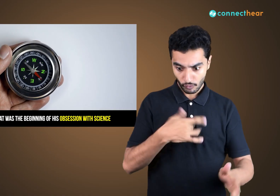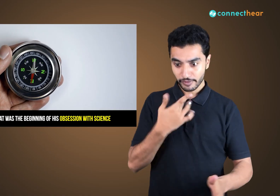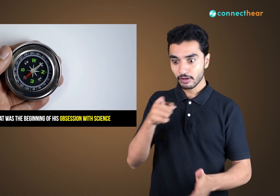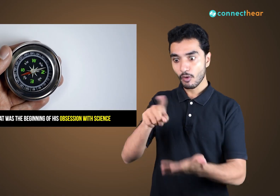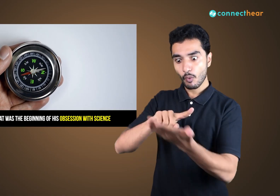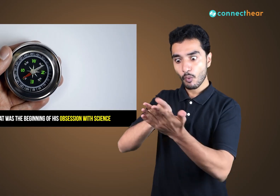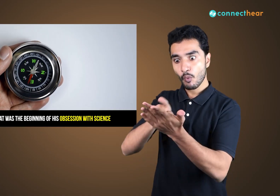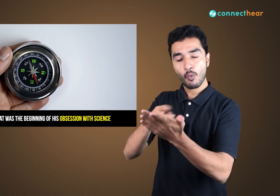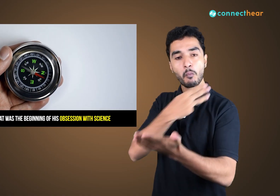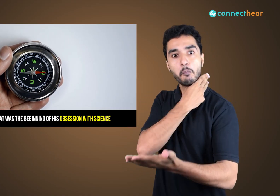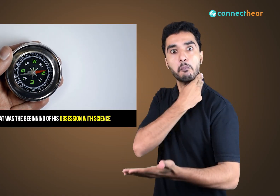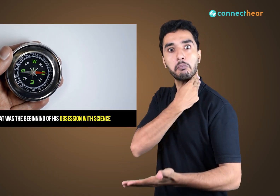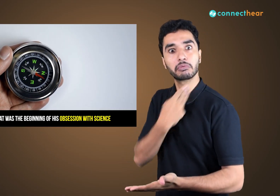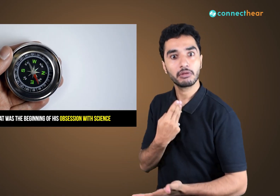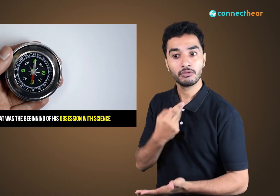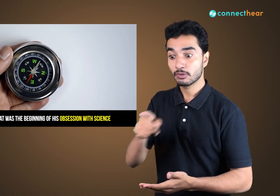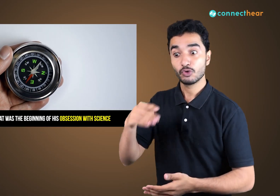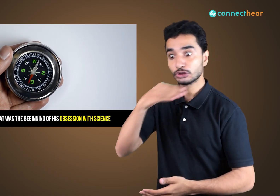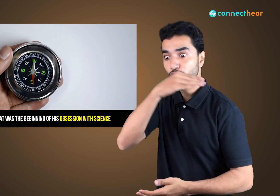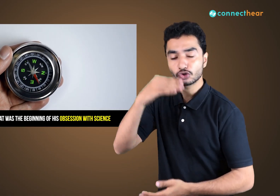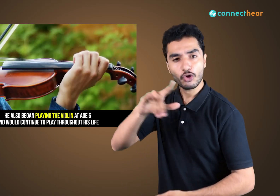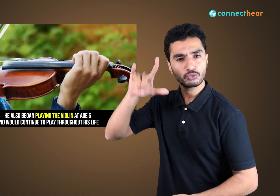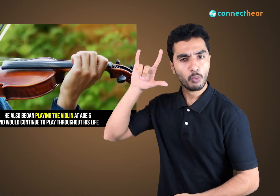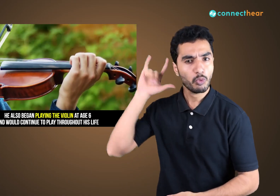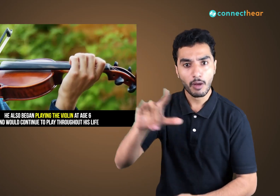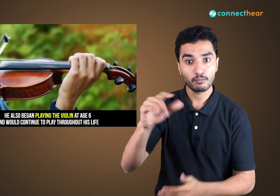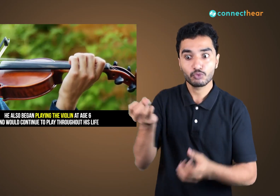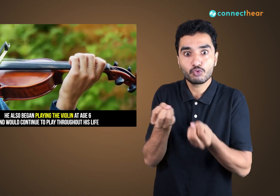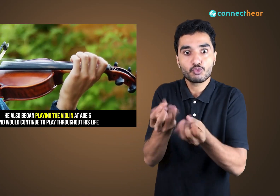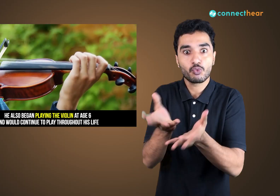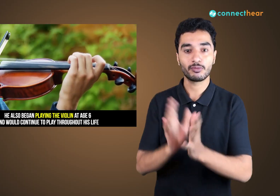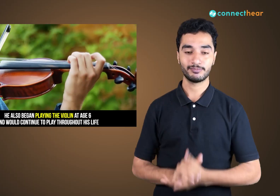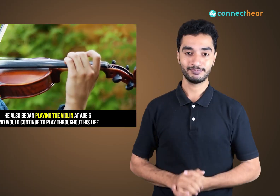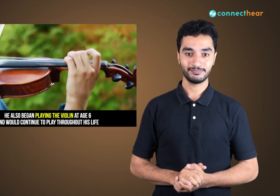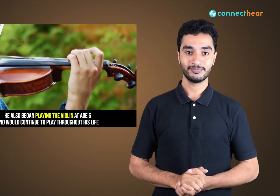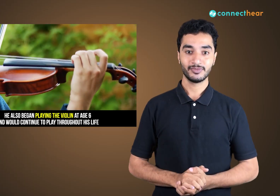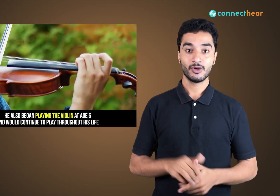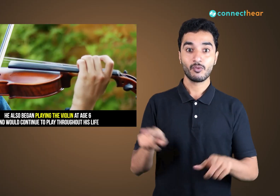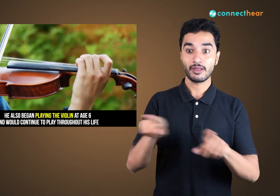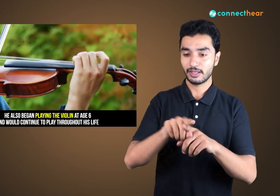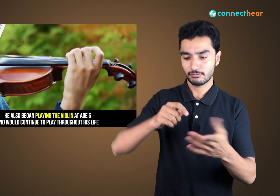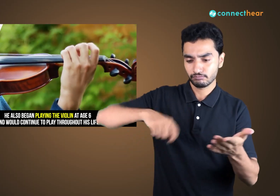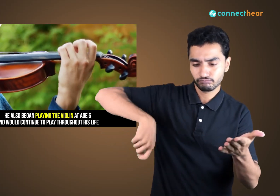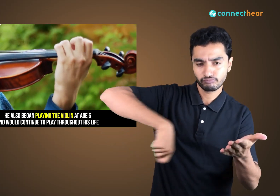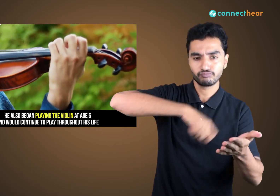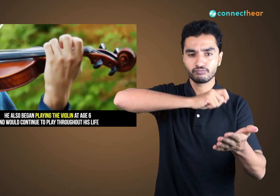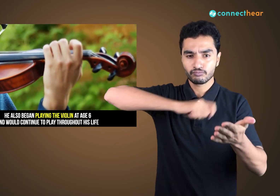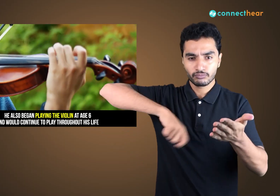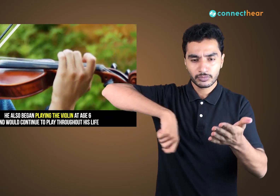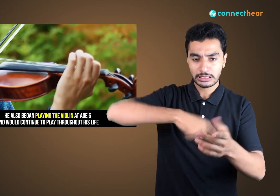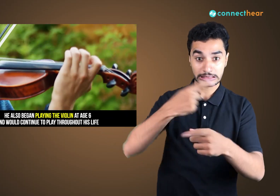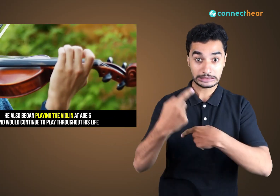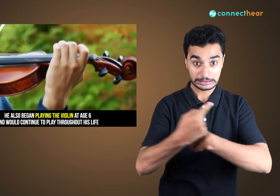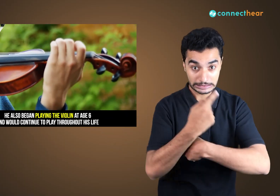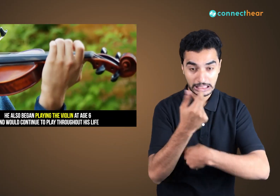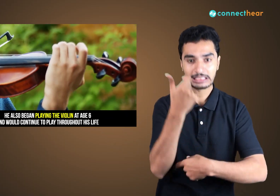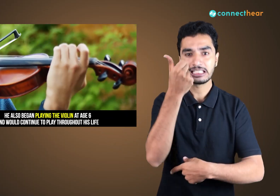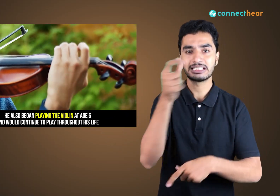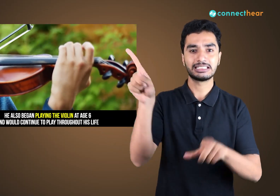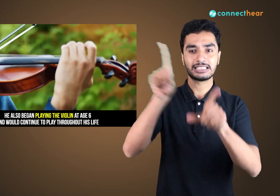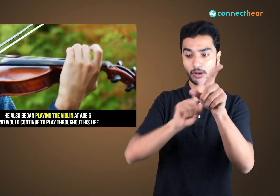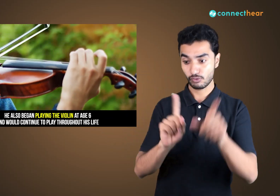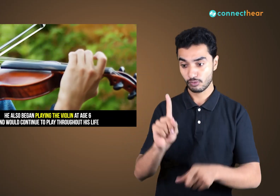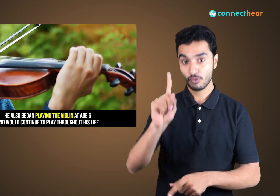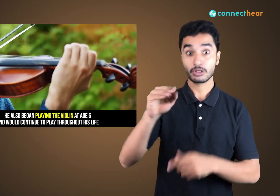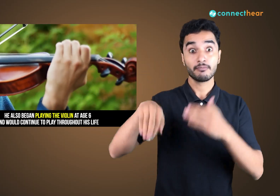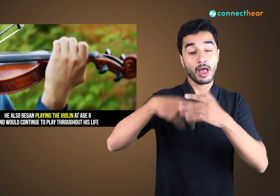and that was the beginning of his obsession with science. He also began playing the violin at the age of 6 and would continue to